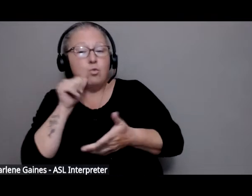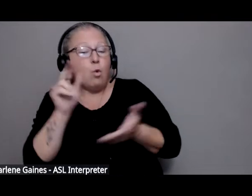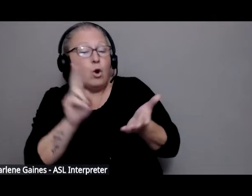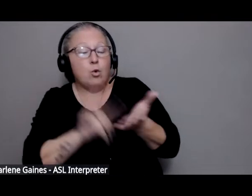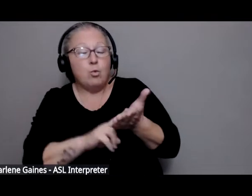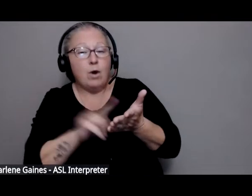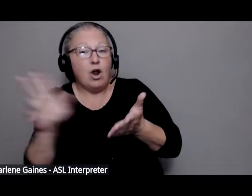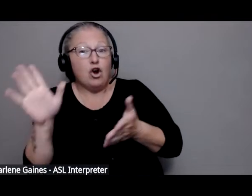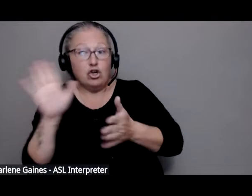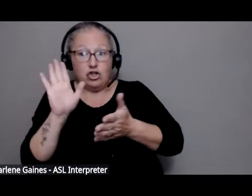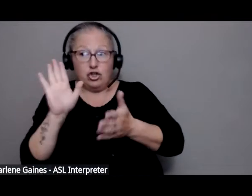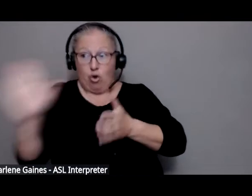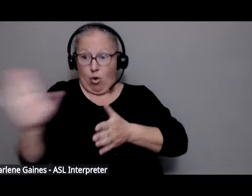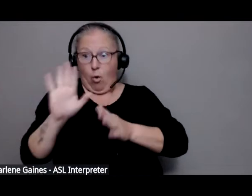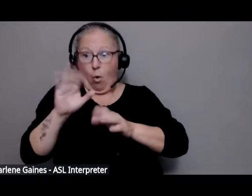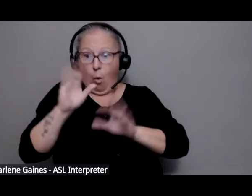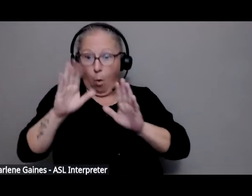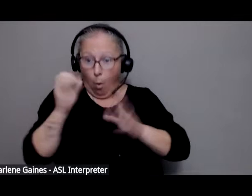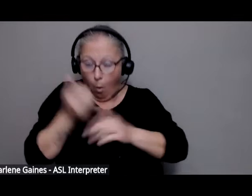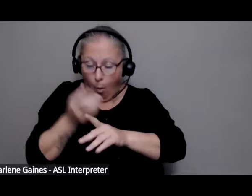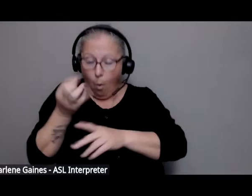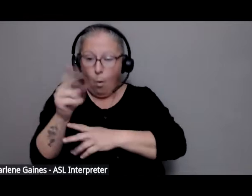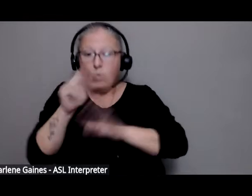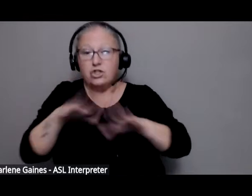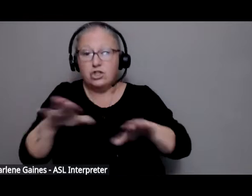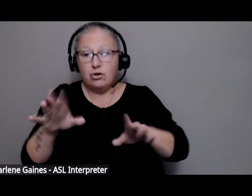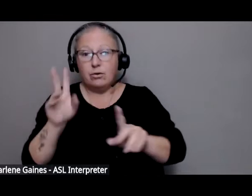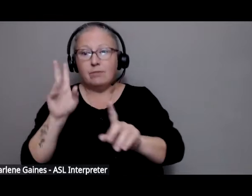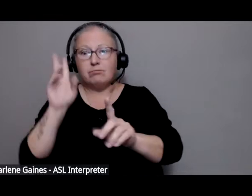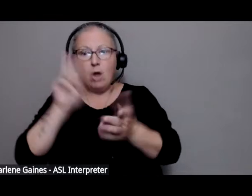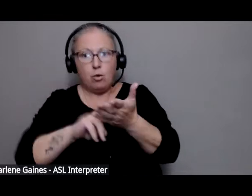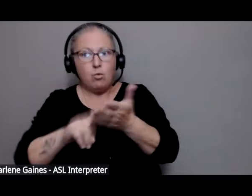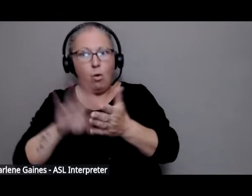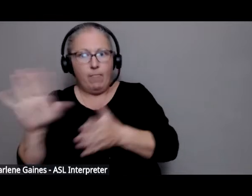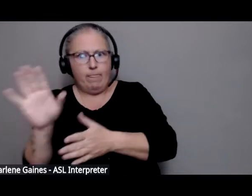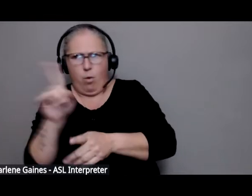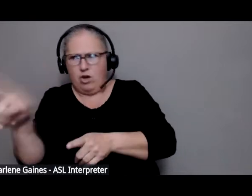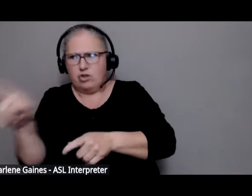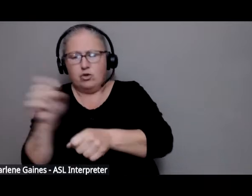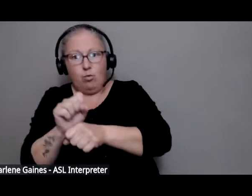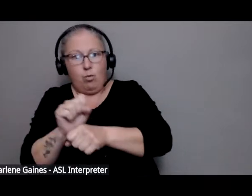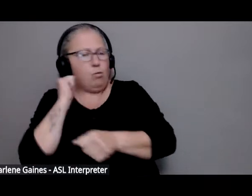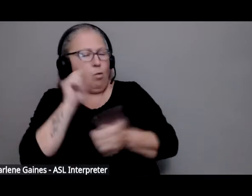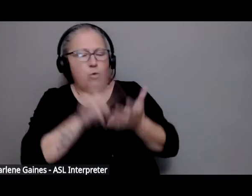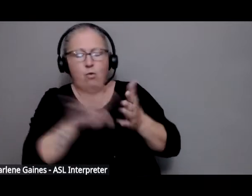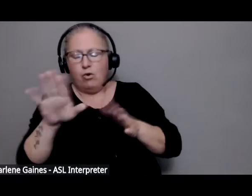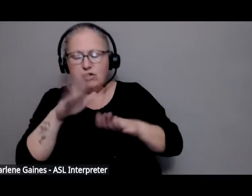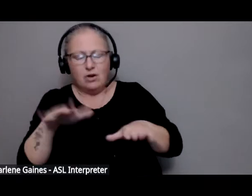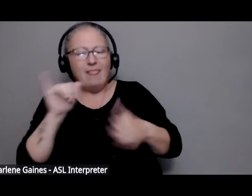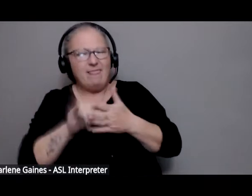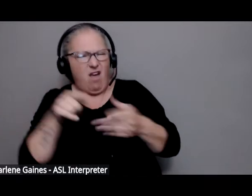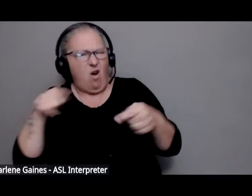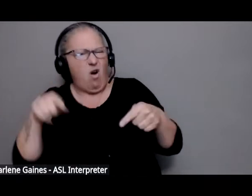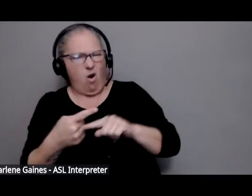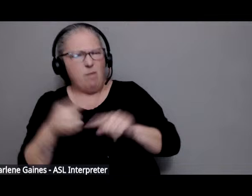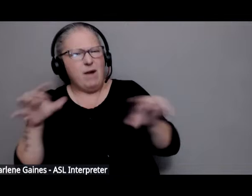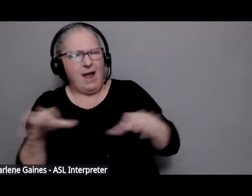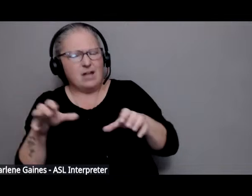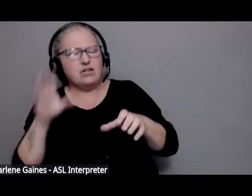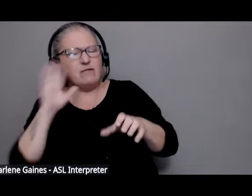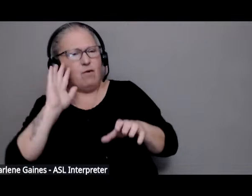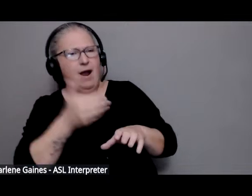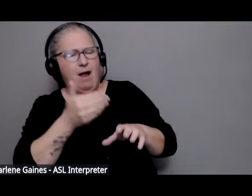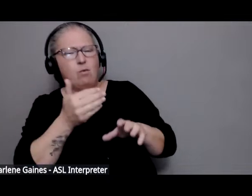schools which she governs. These statements and actions are harmful to all district students. These actions do not represent